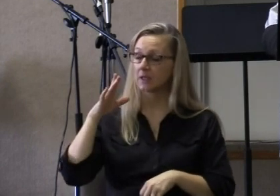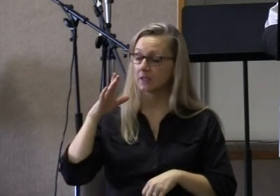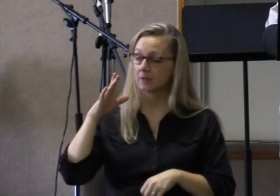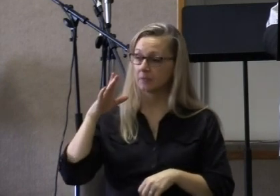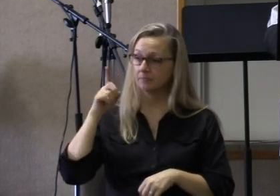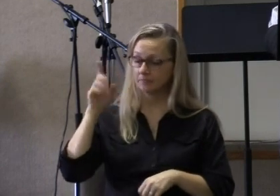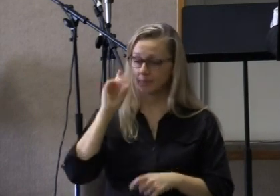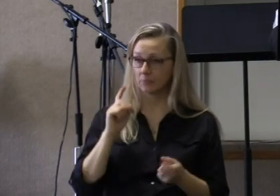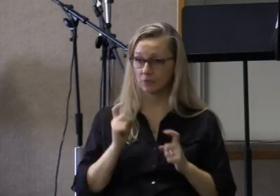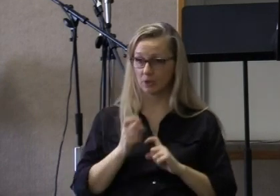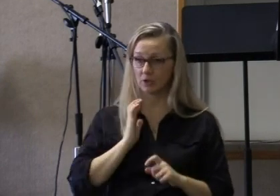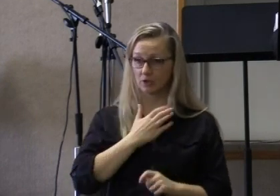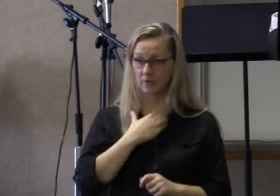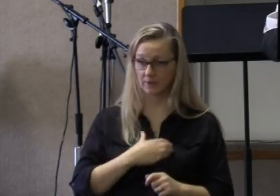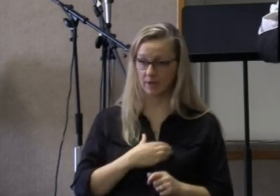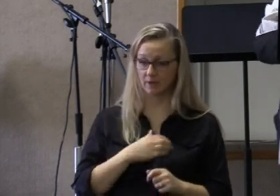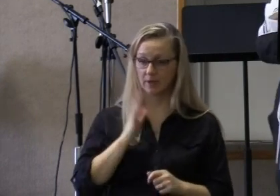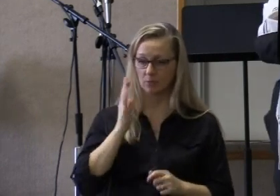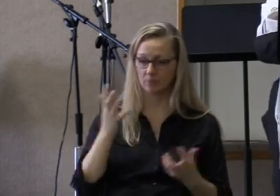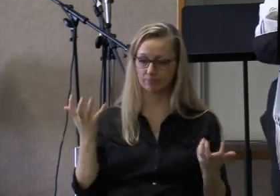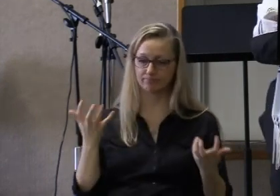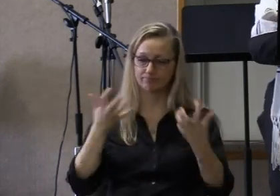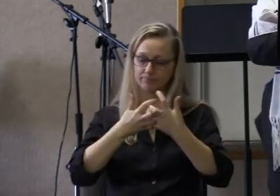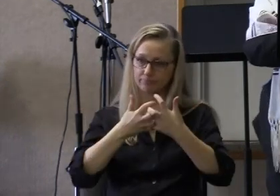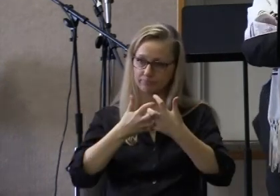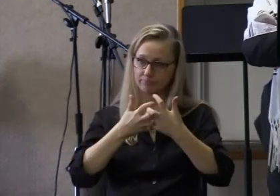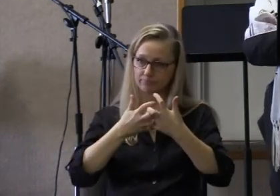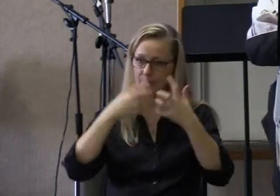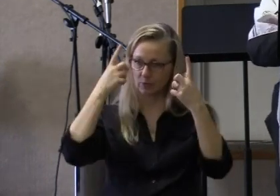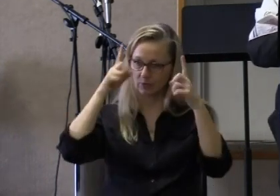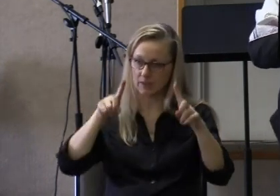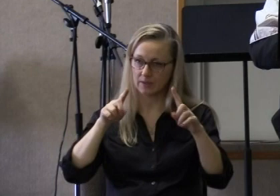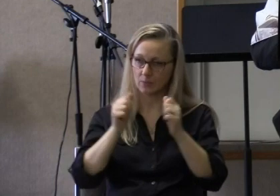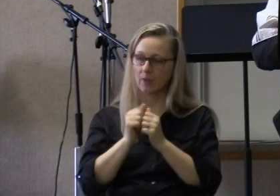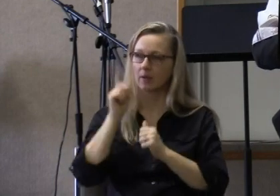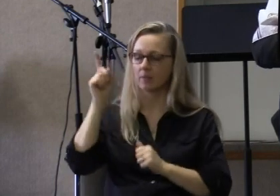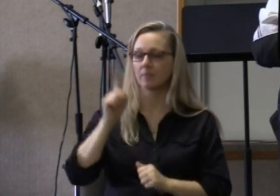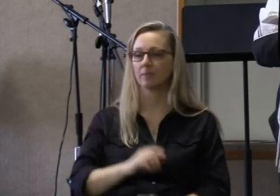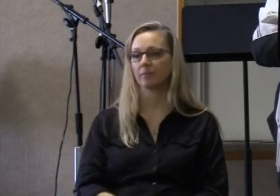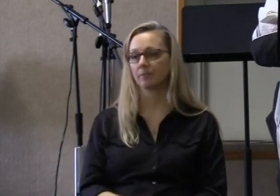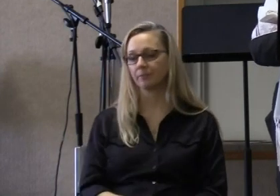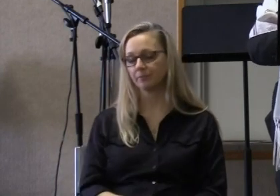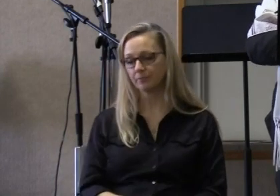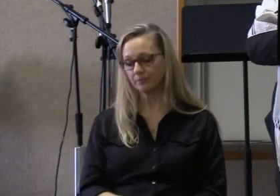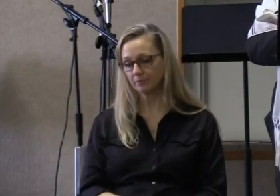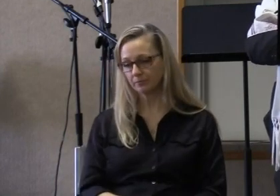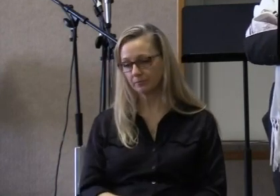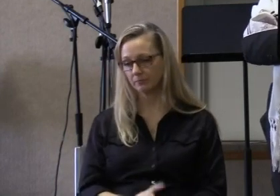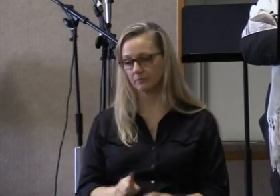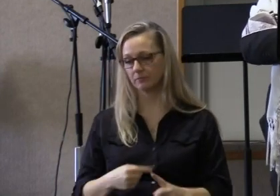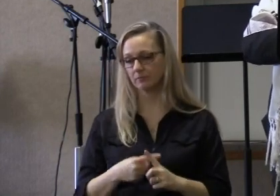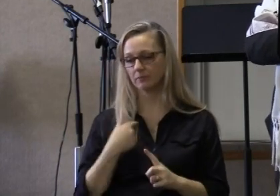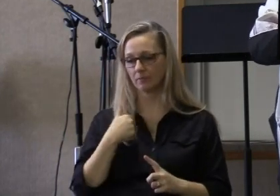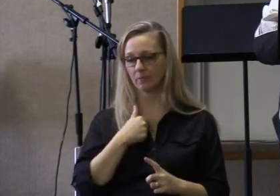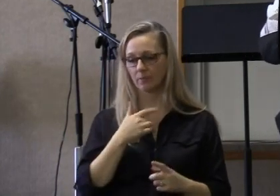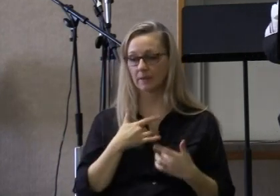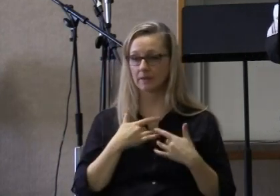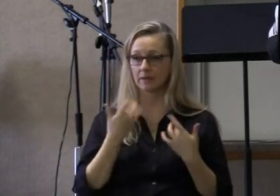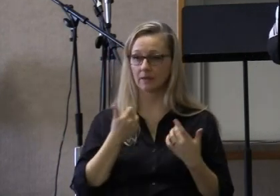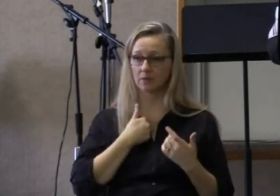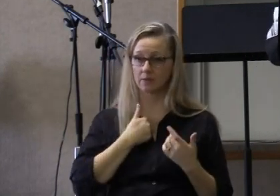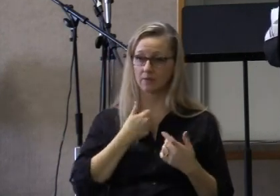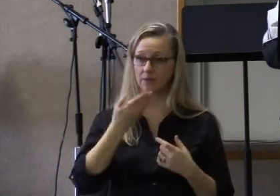in agreement with his will for us. When we choose to delight ourselves in God, much of the temptation